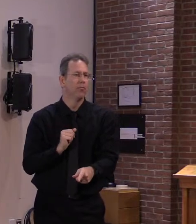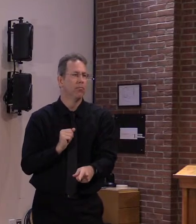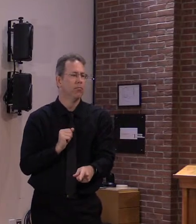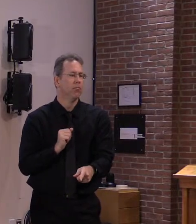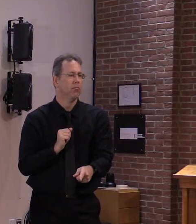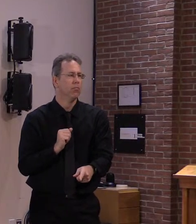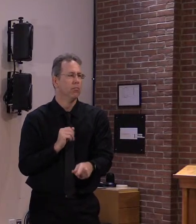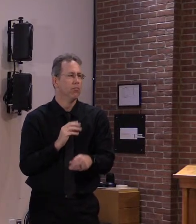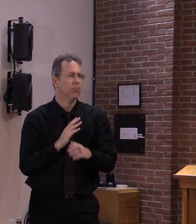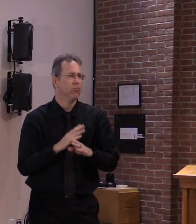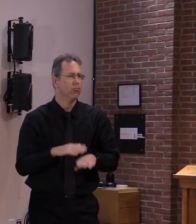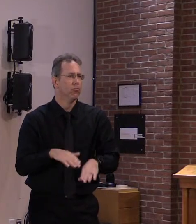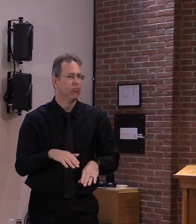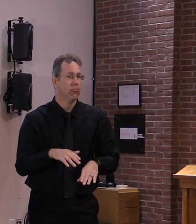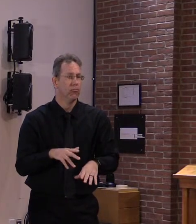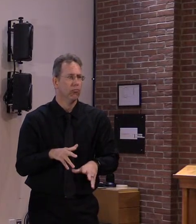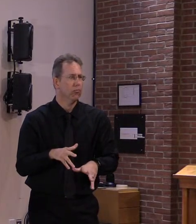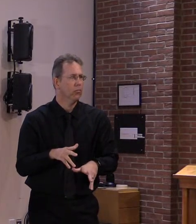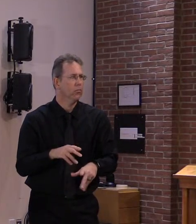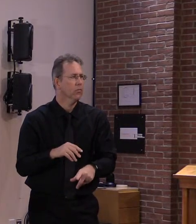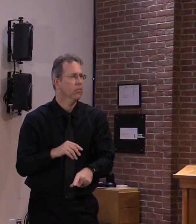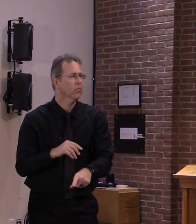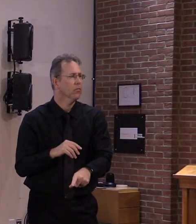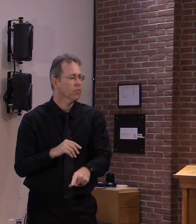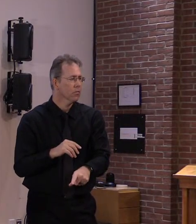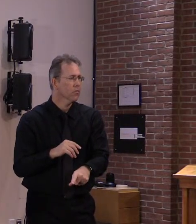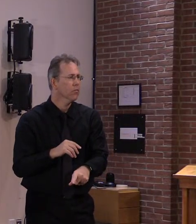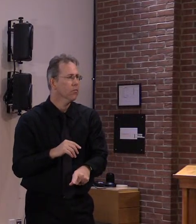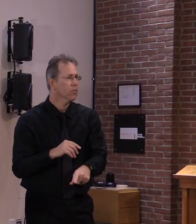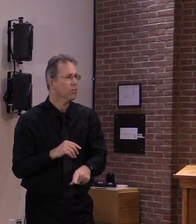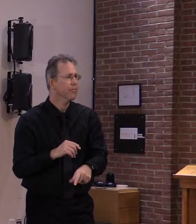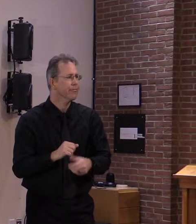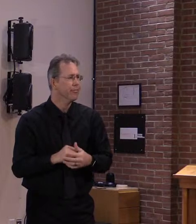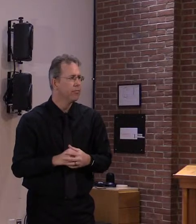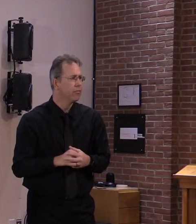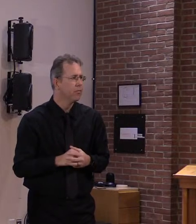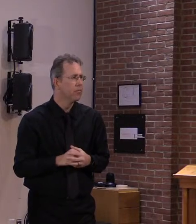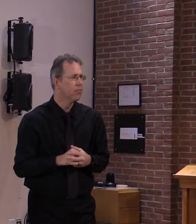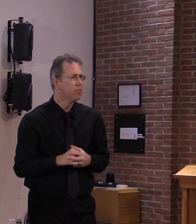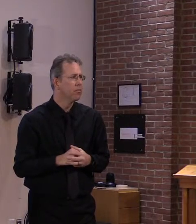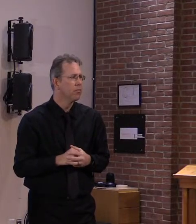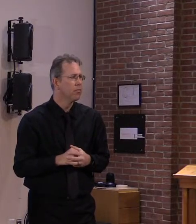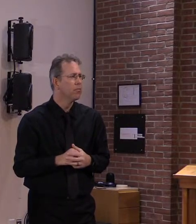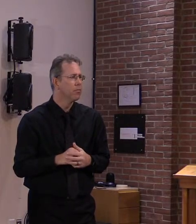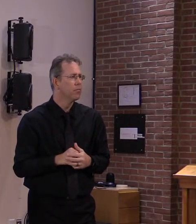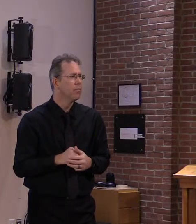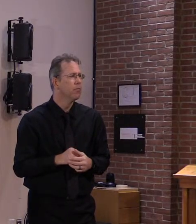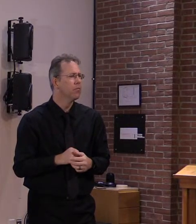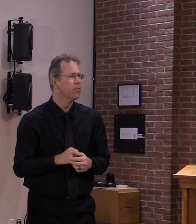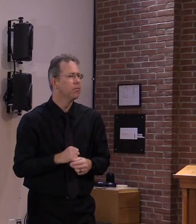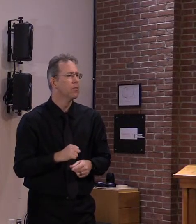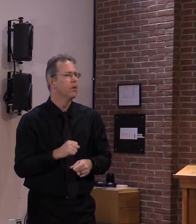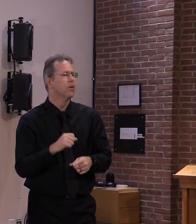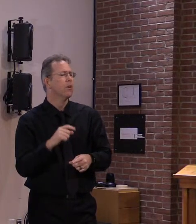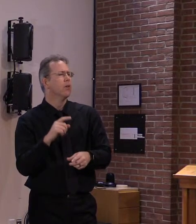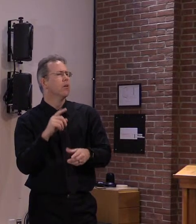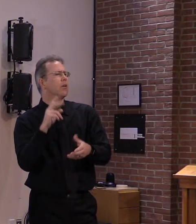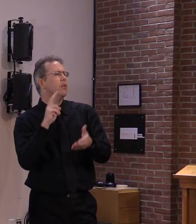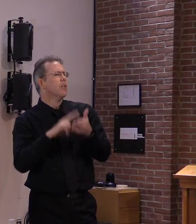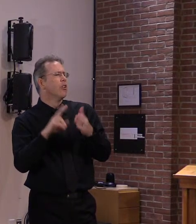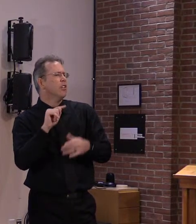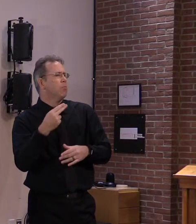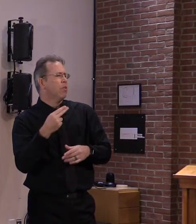French. Yeah, thanks, Mike. Yeah, I think it's important to note that the learning of all students, I think, has been adversely